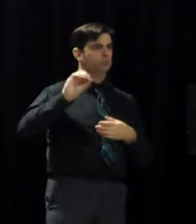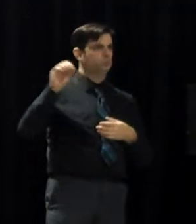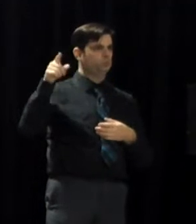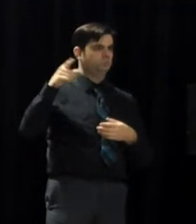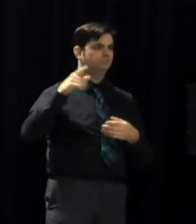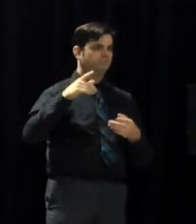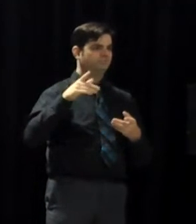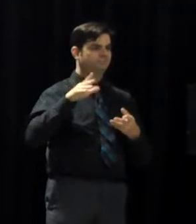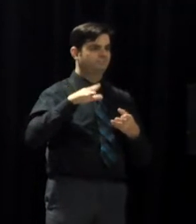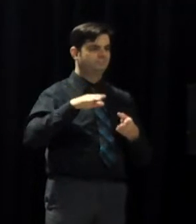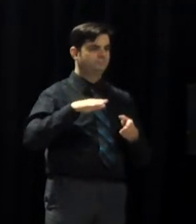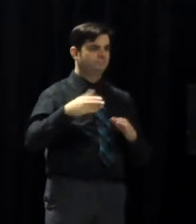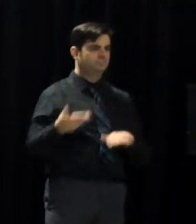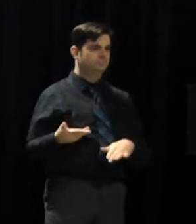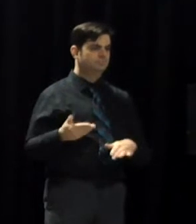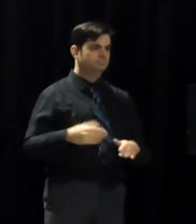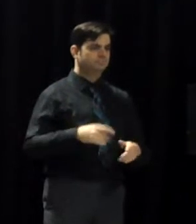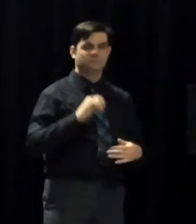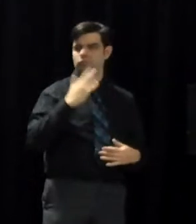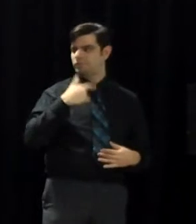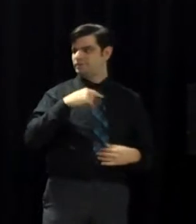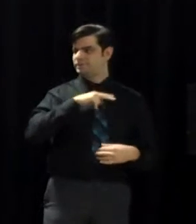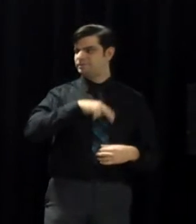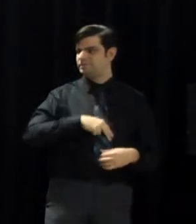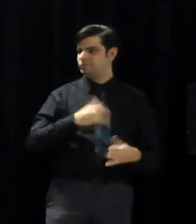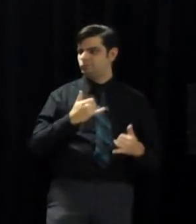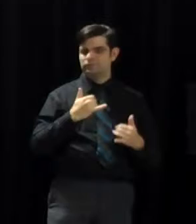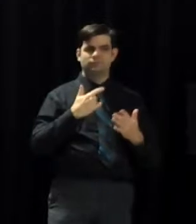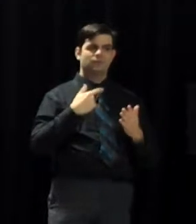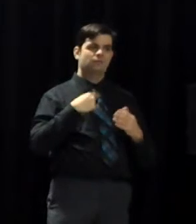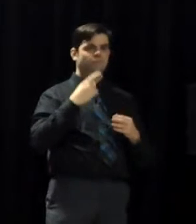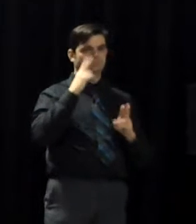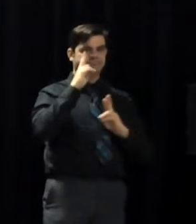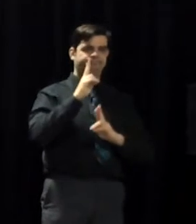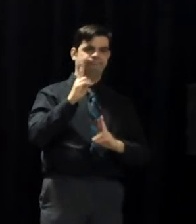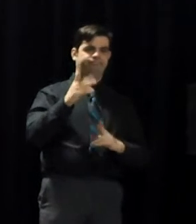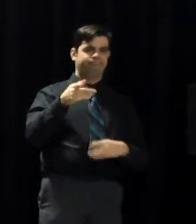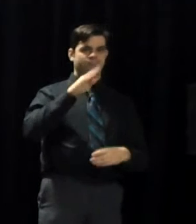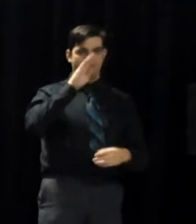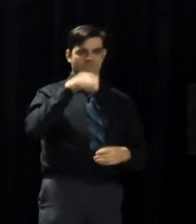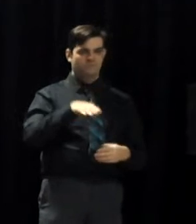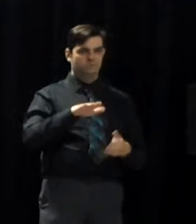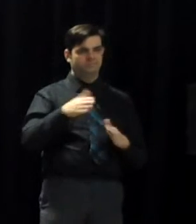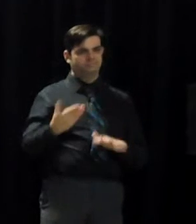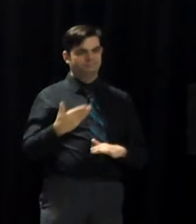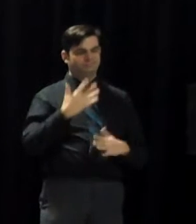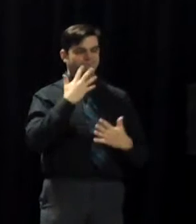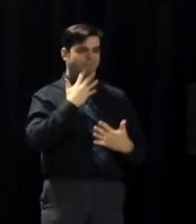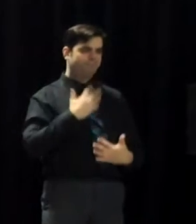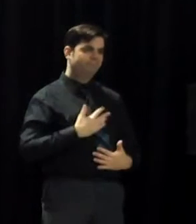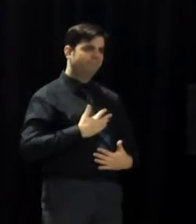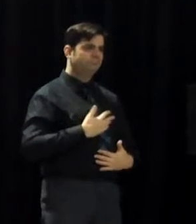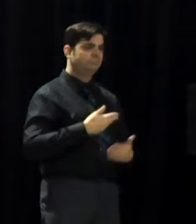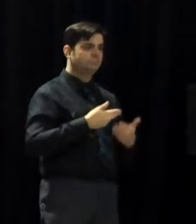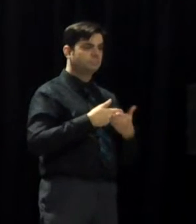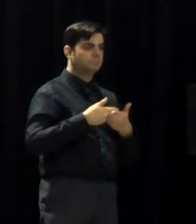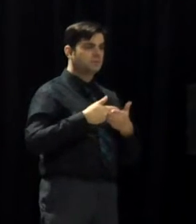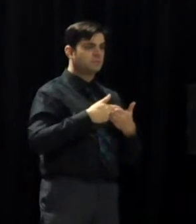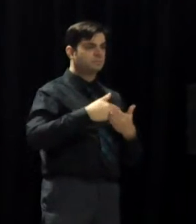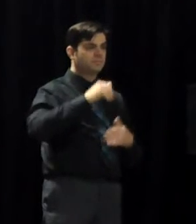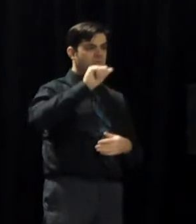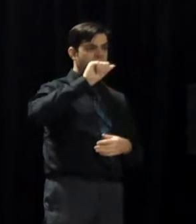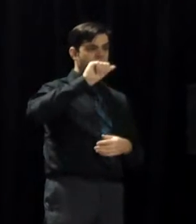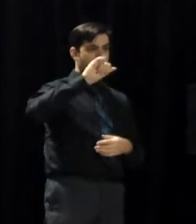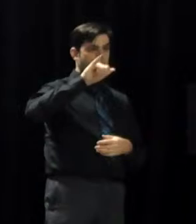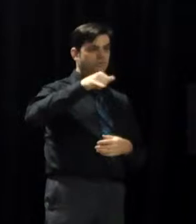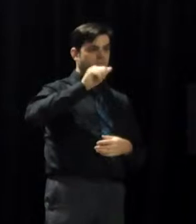was an amazing elephant who we all got to appreciate, and we're lucky the time we had with the